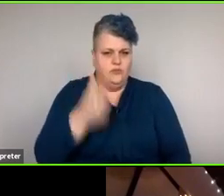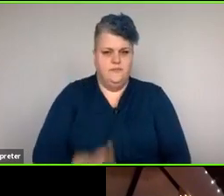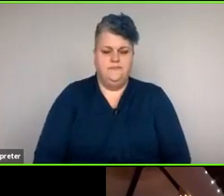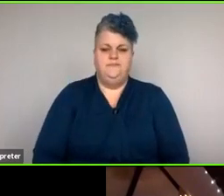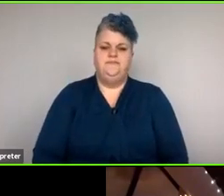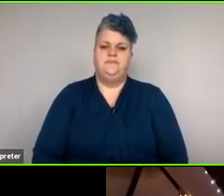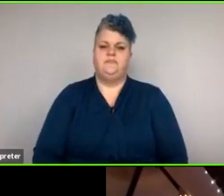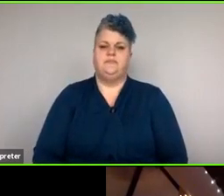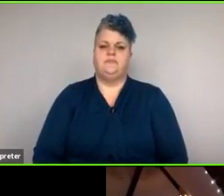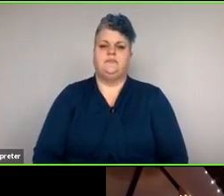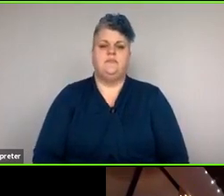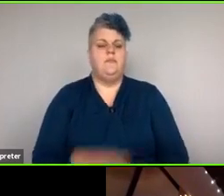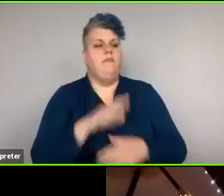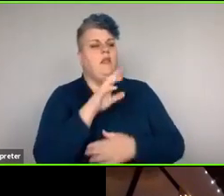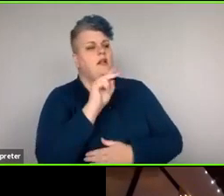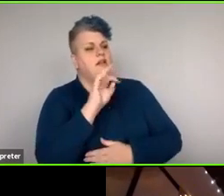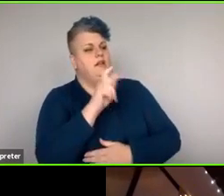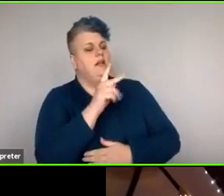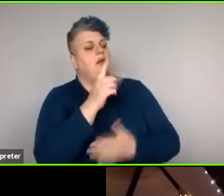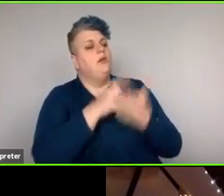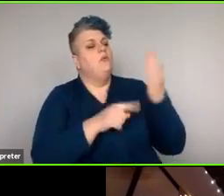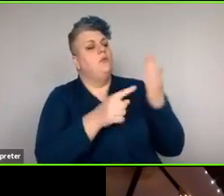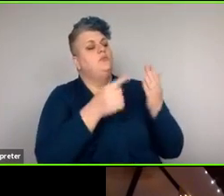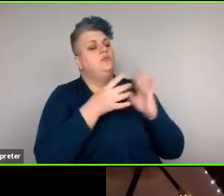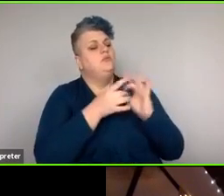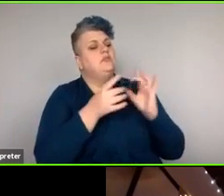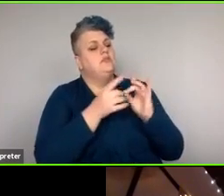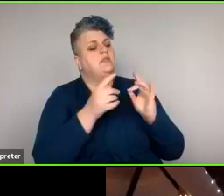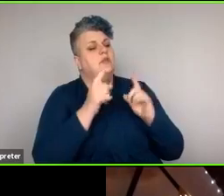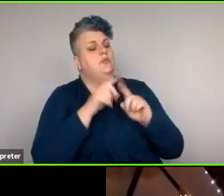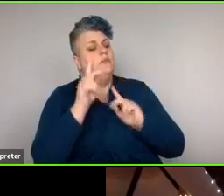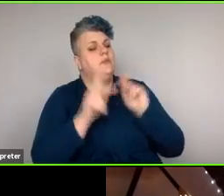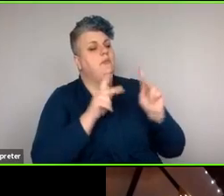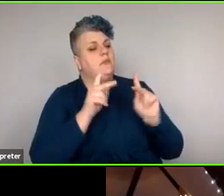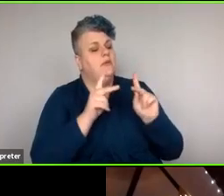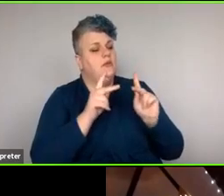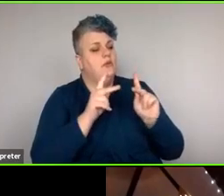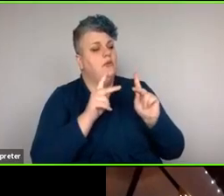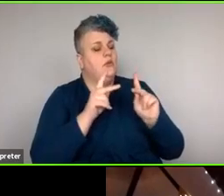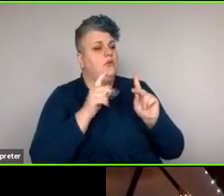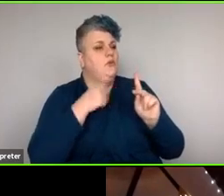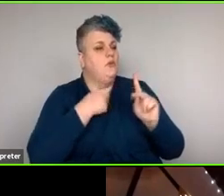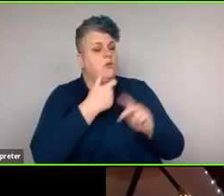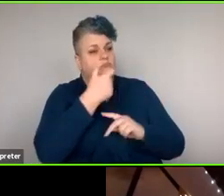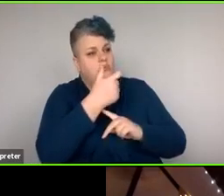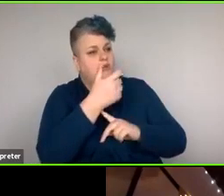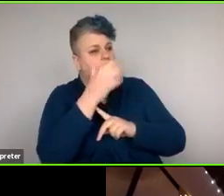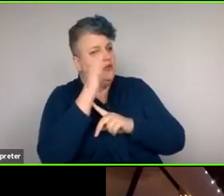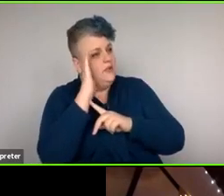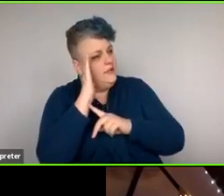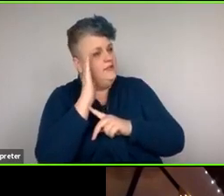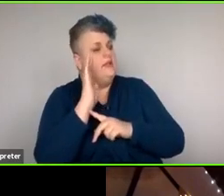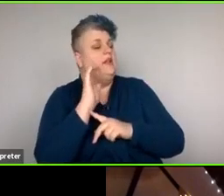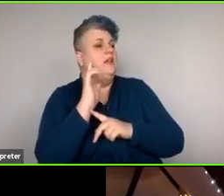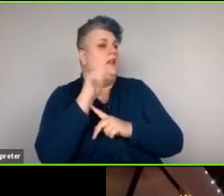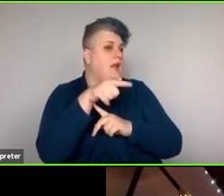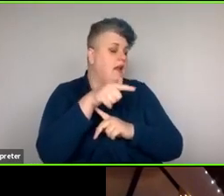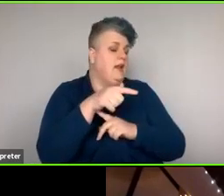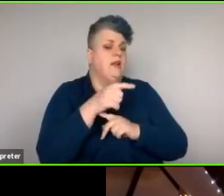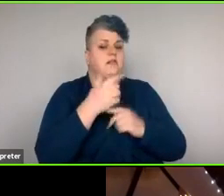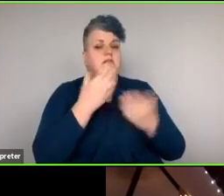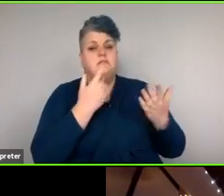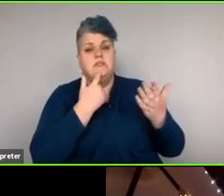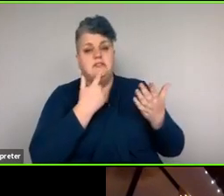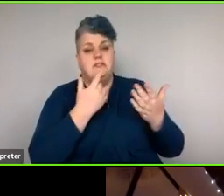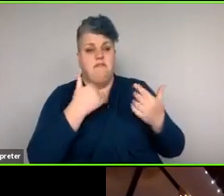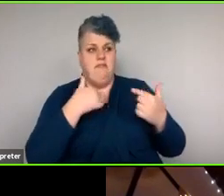Nick, what would you say to folks who might be listening to this or watching it later or saying, yeah, that's